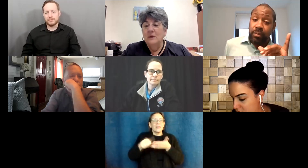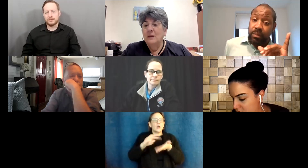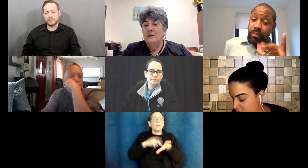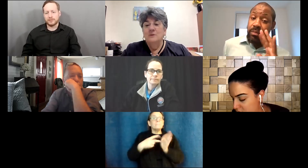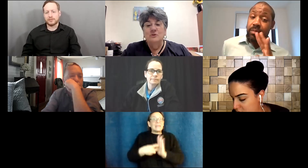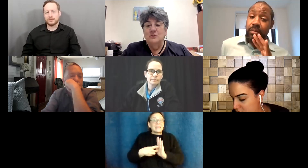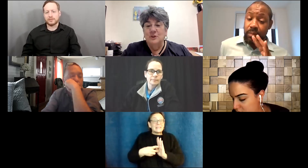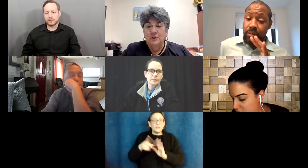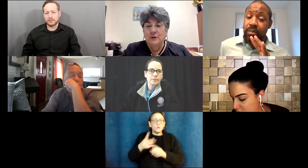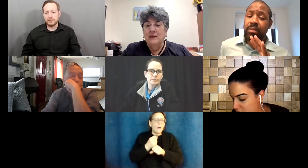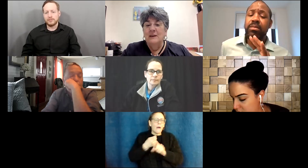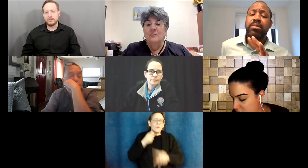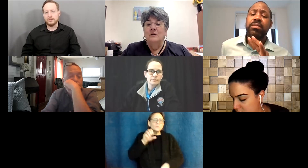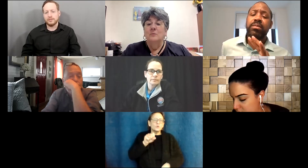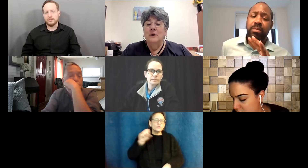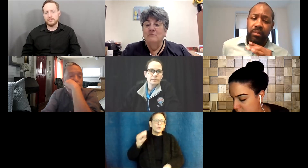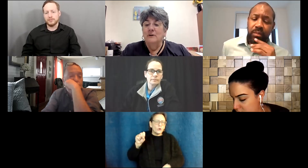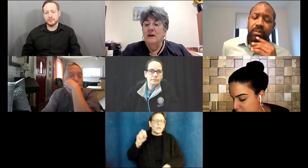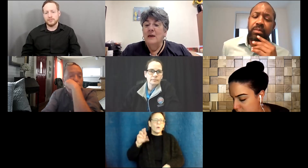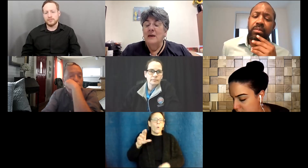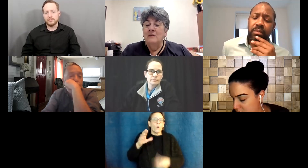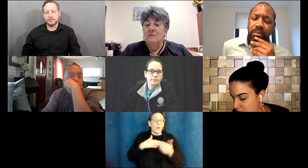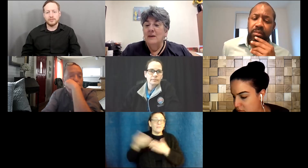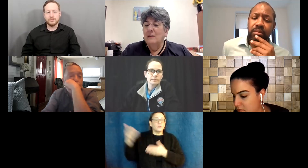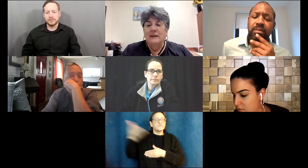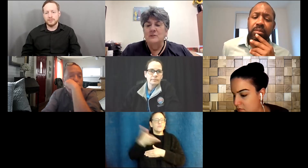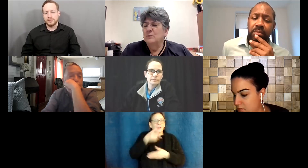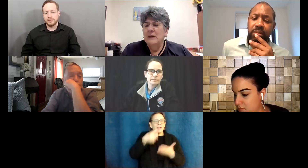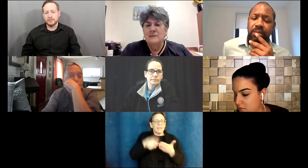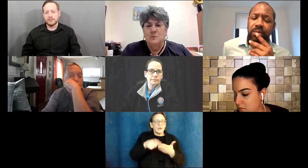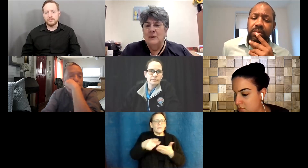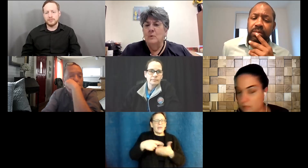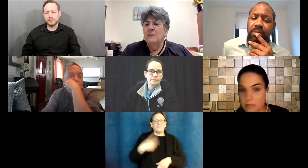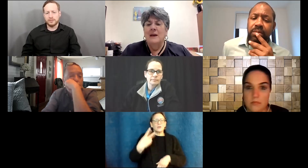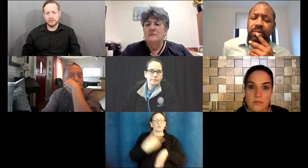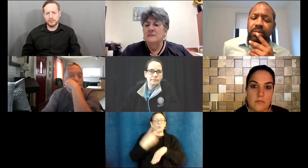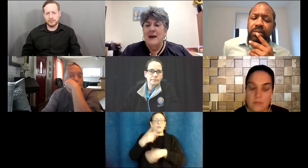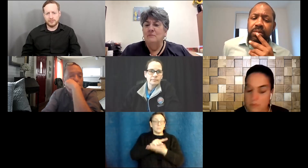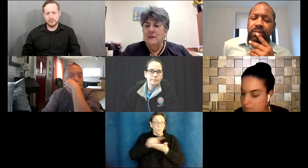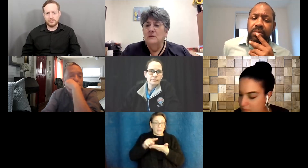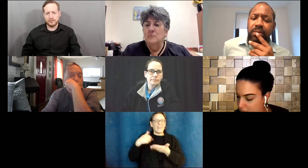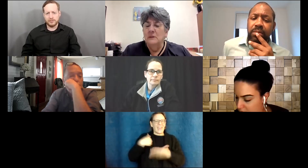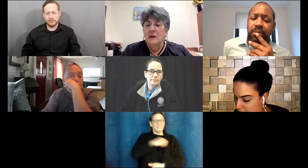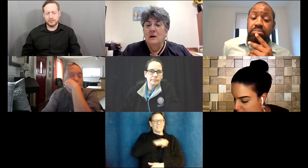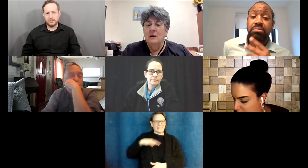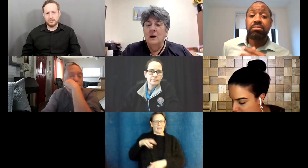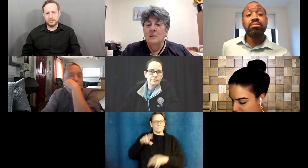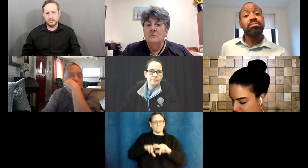from Social Security or whatever. And they have like 2 days a week where they have staff